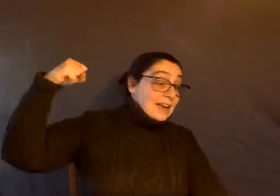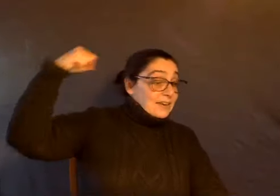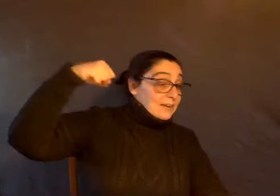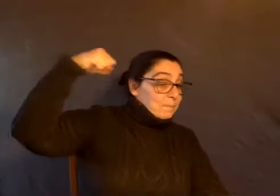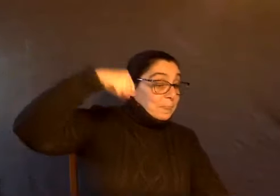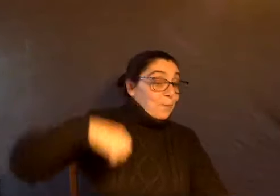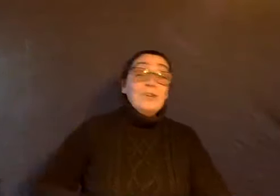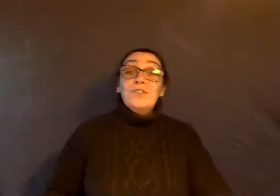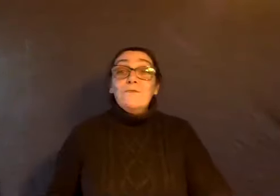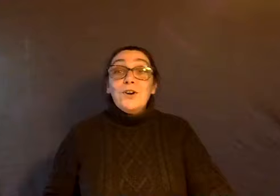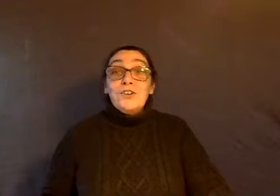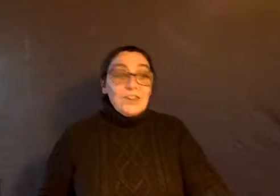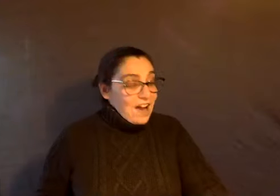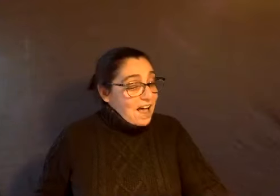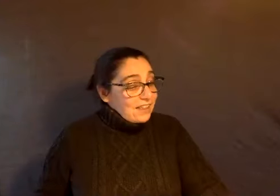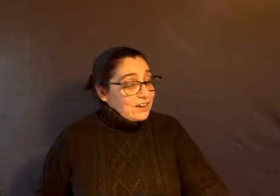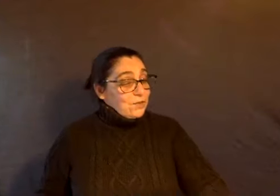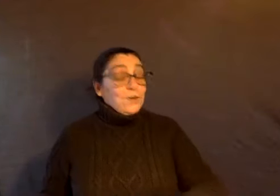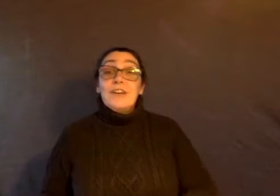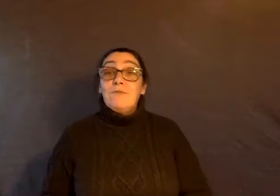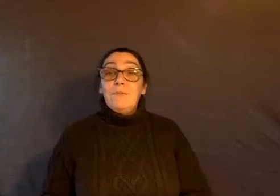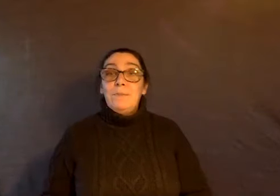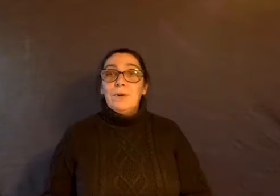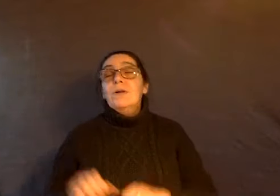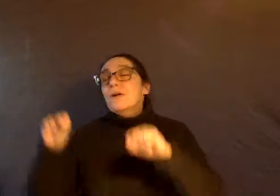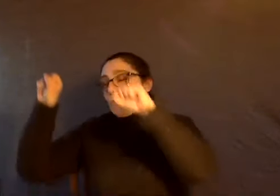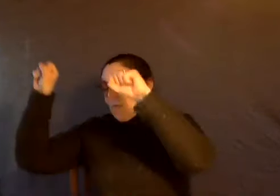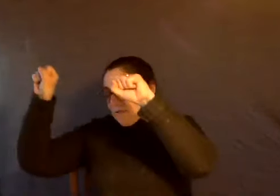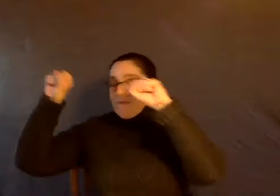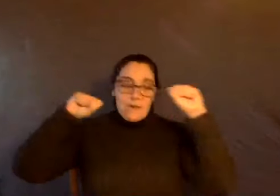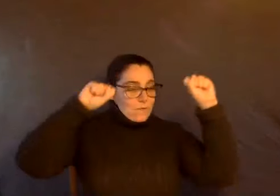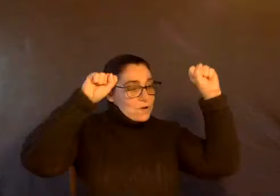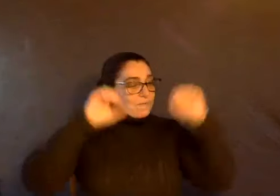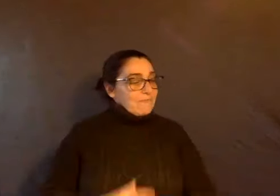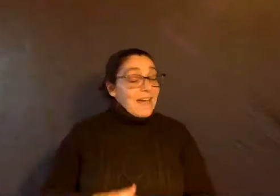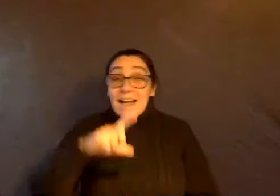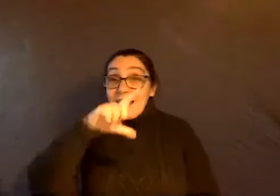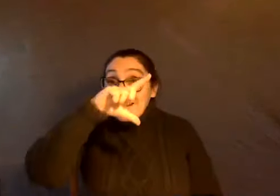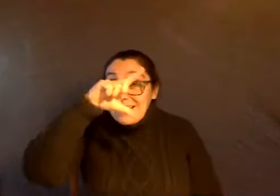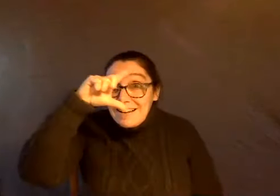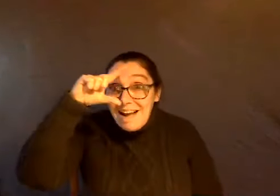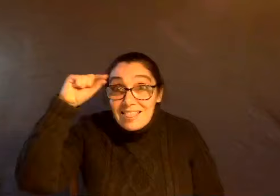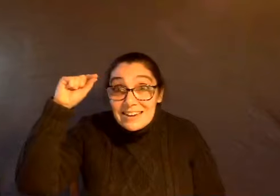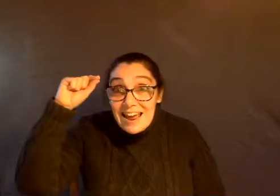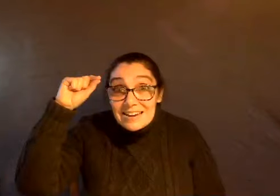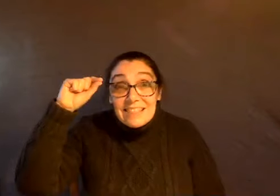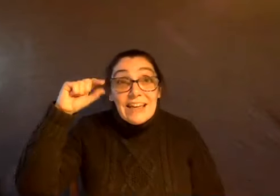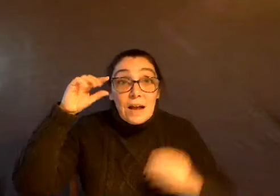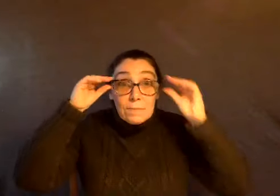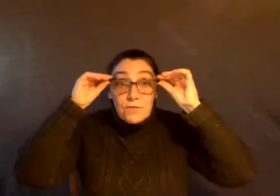Gallaudet was the first college for deaf people. Whoop, whoop. Gallaudet, that comes